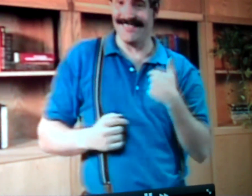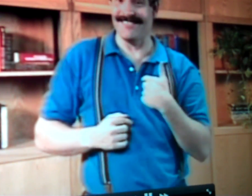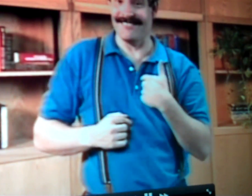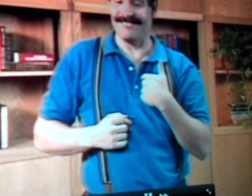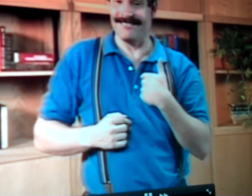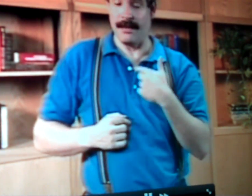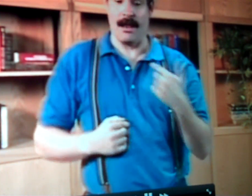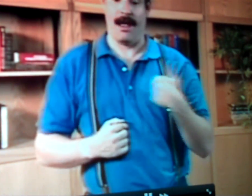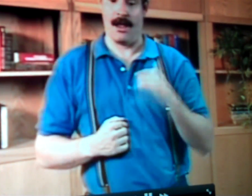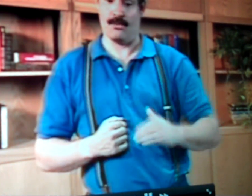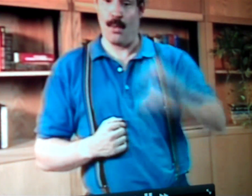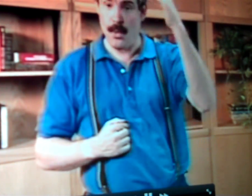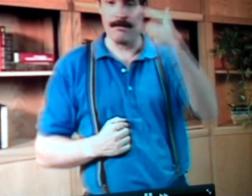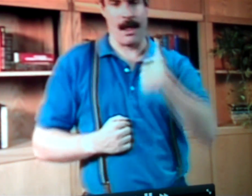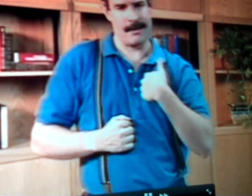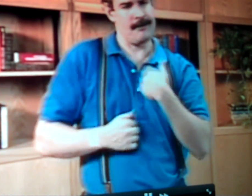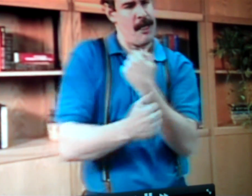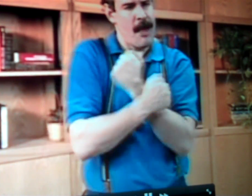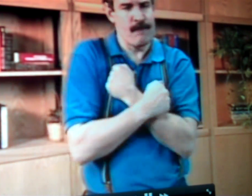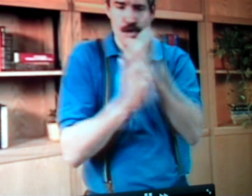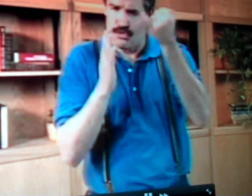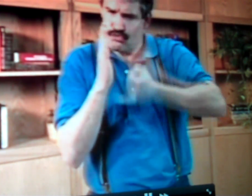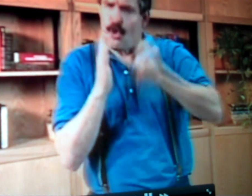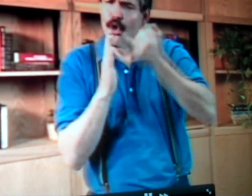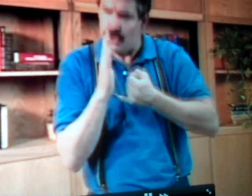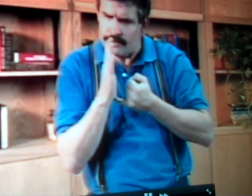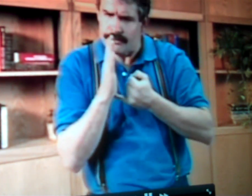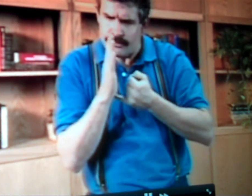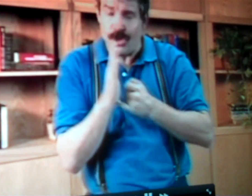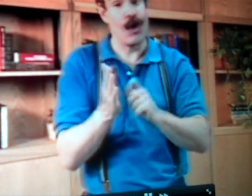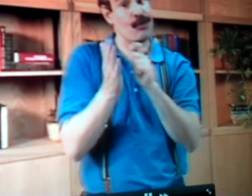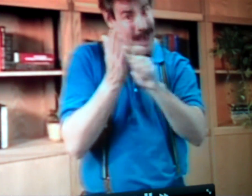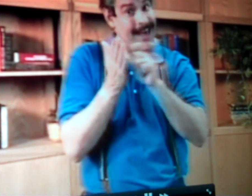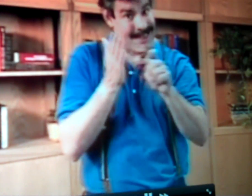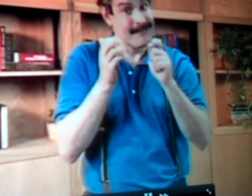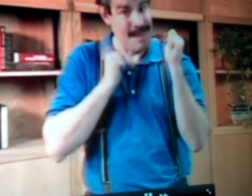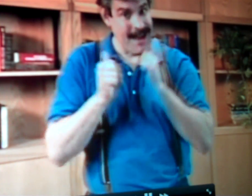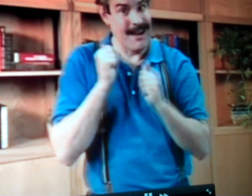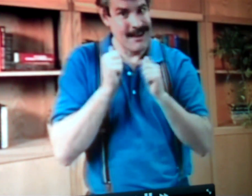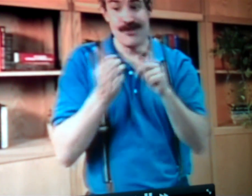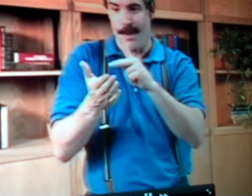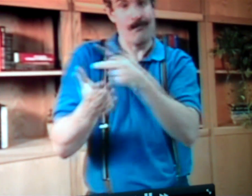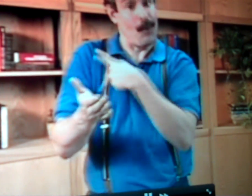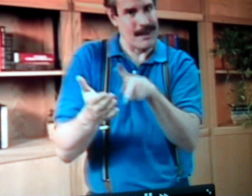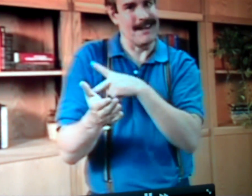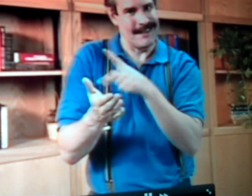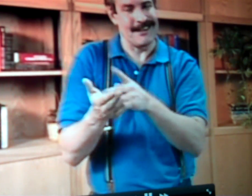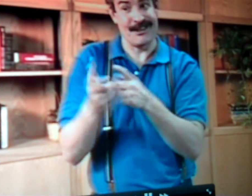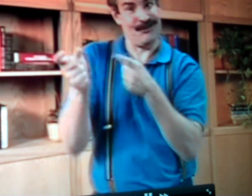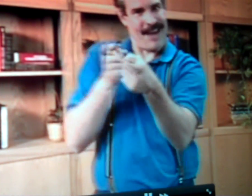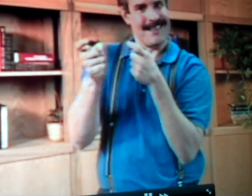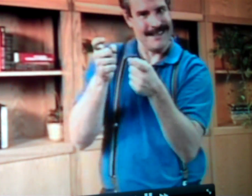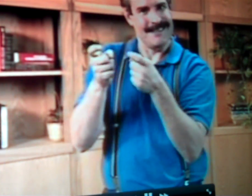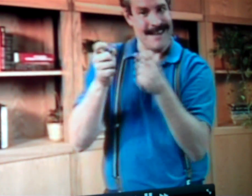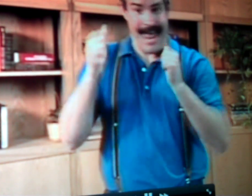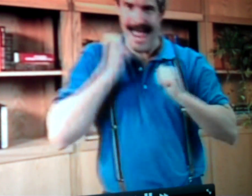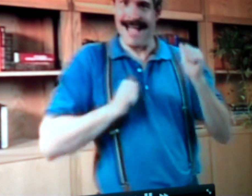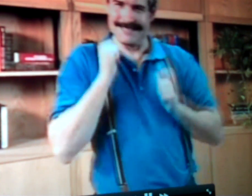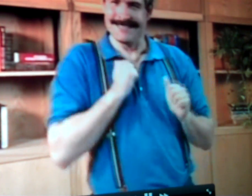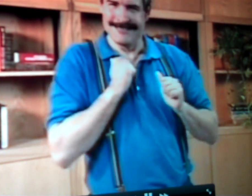As I was growing up, I tried to figure out what I wanted to do when I got older. I really had no idea. I liked to draw, I liked to write, and dance,